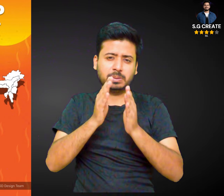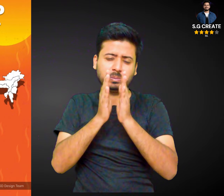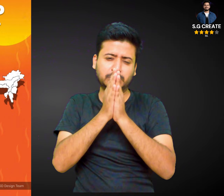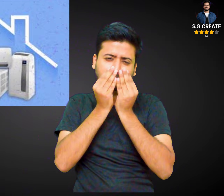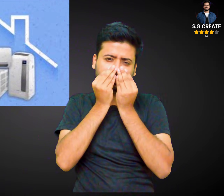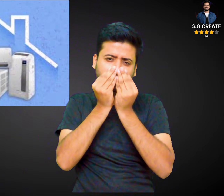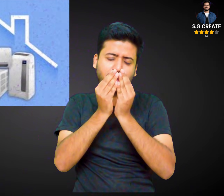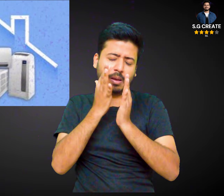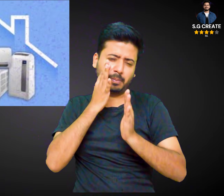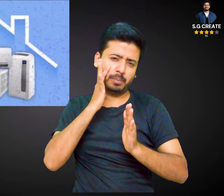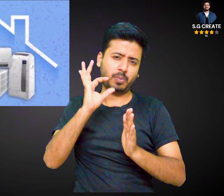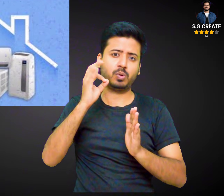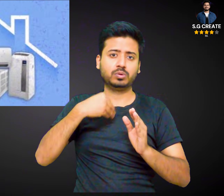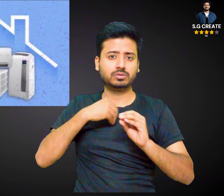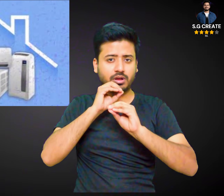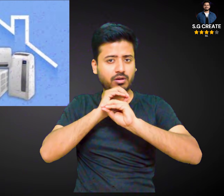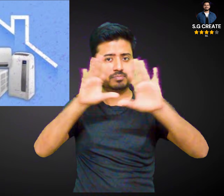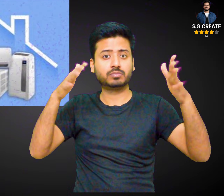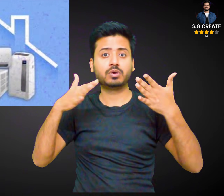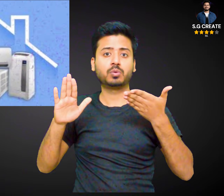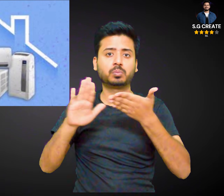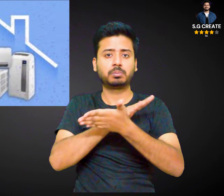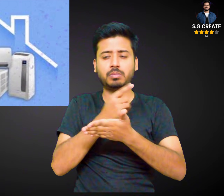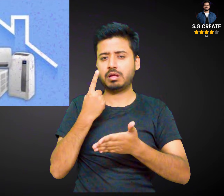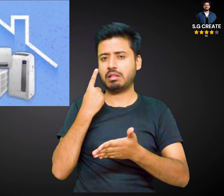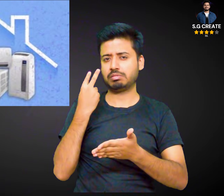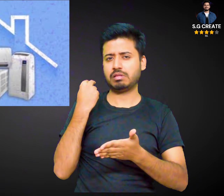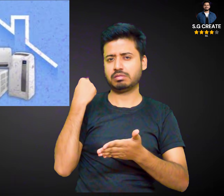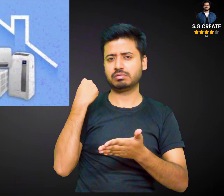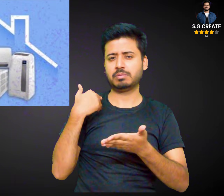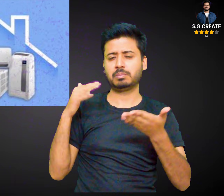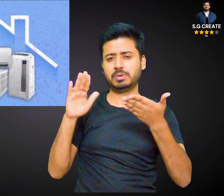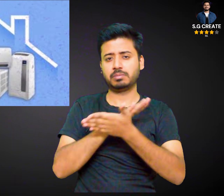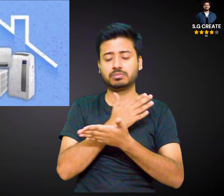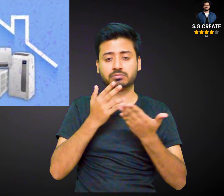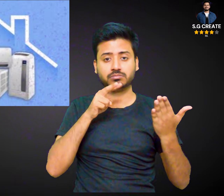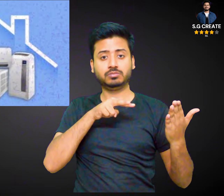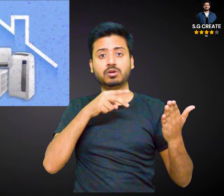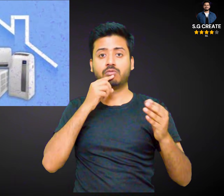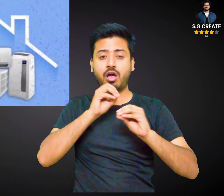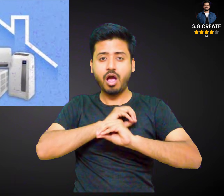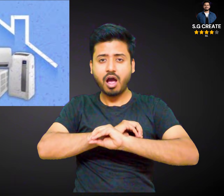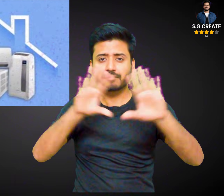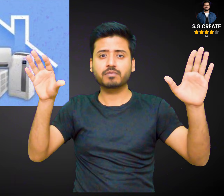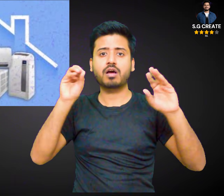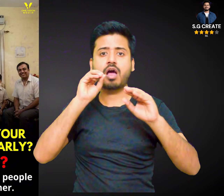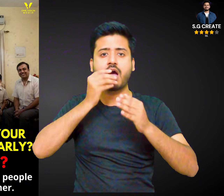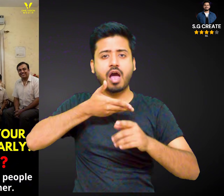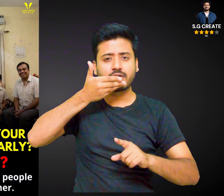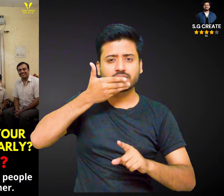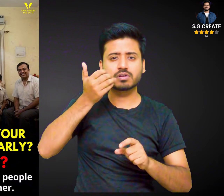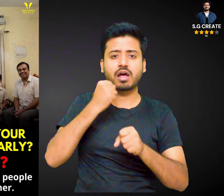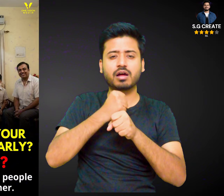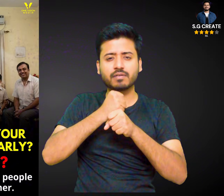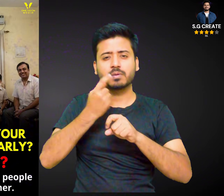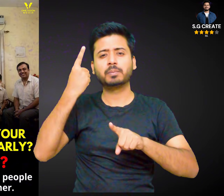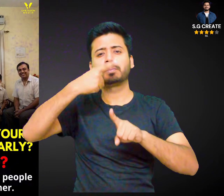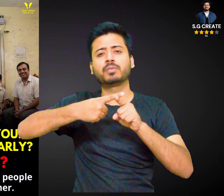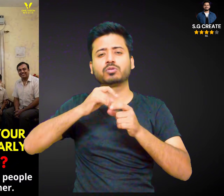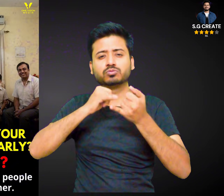AC explosions: compressor overheating. Running AC units for extended periods without breaks increases internal pressure. Lack